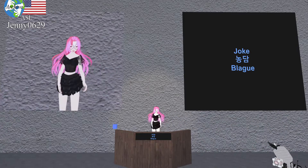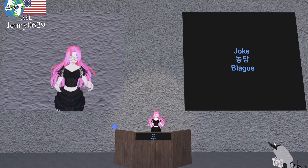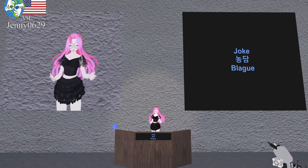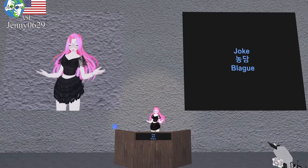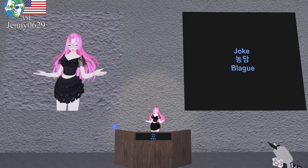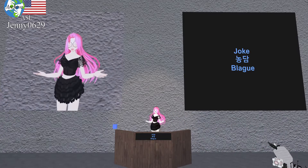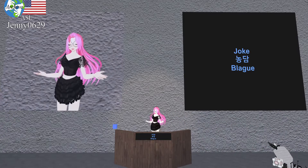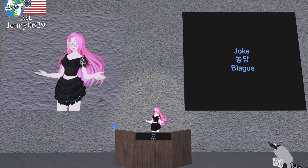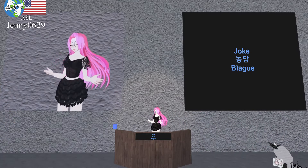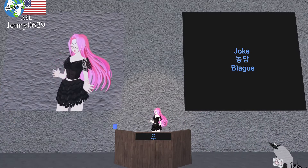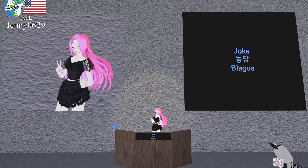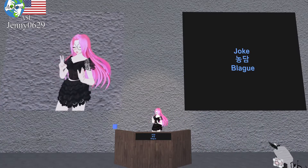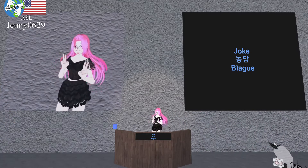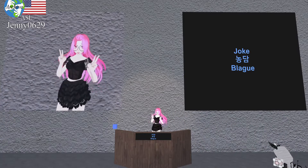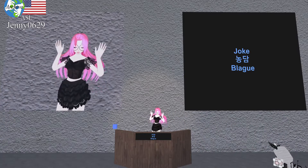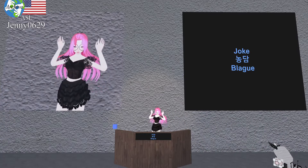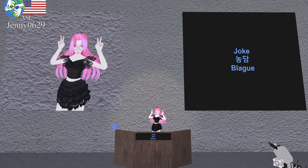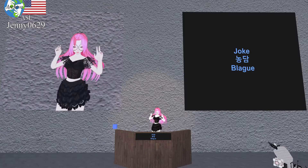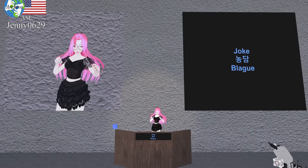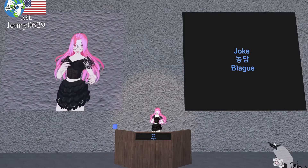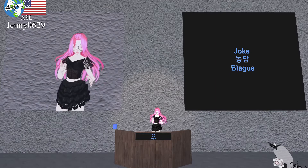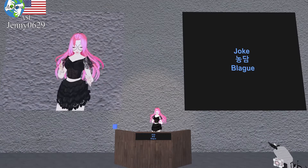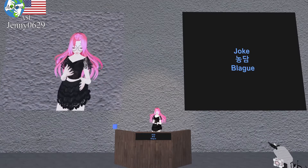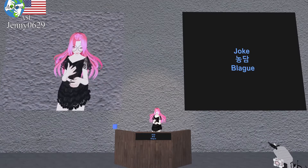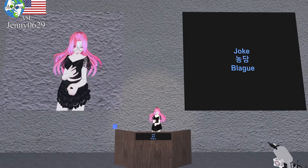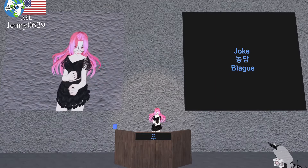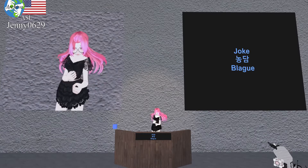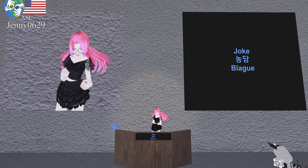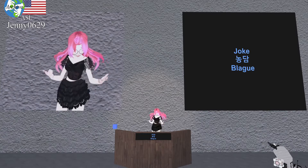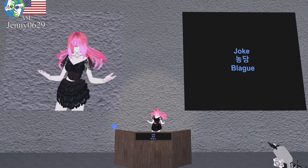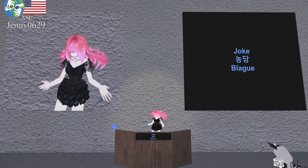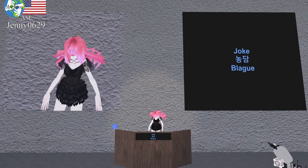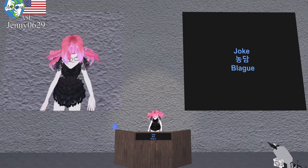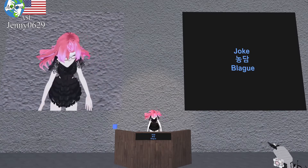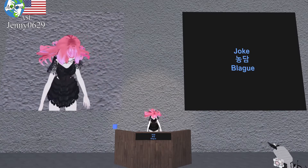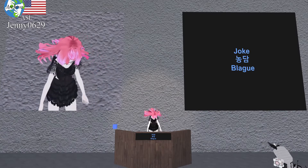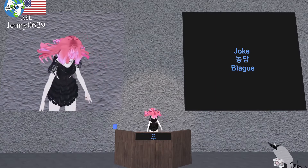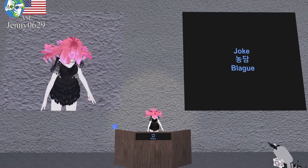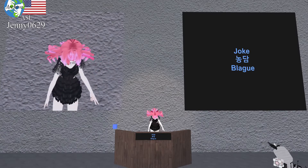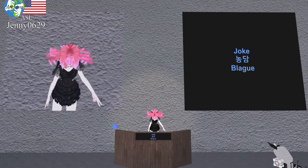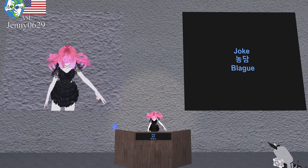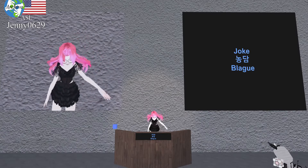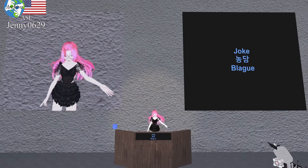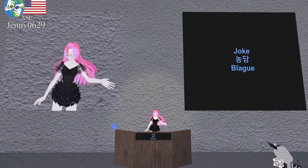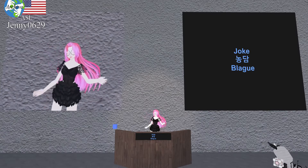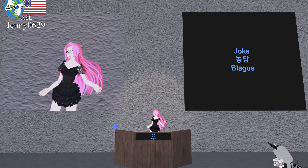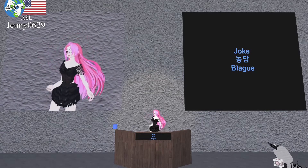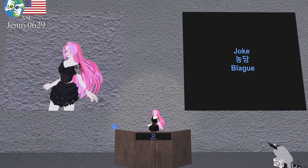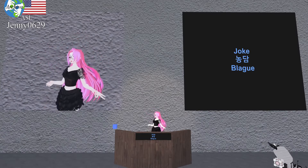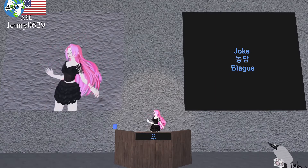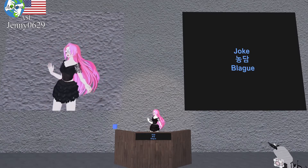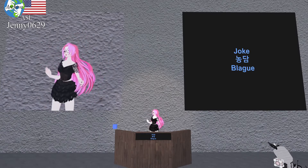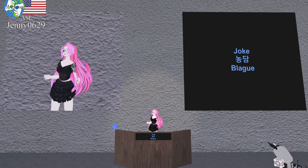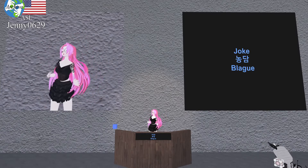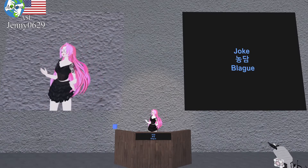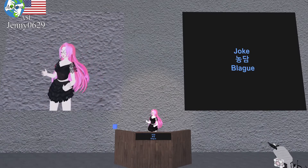Yeah, that's a better one. It's funny because when you ride a horse, they tell you to hold a big ice cream cone. I should have just gone with that.